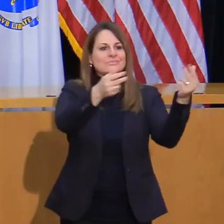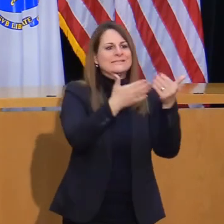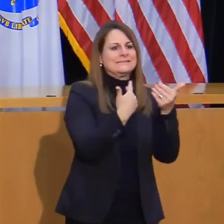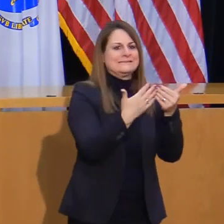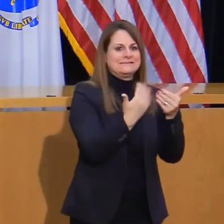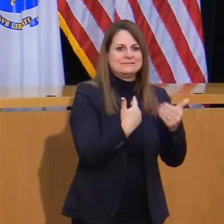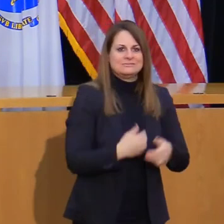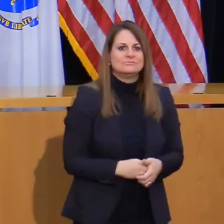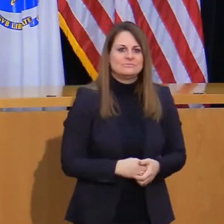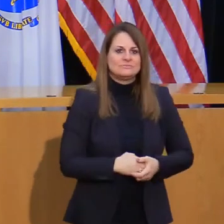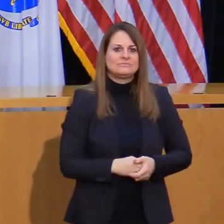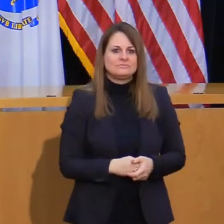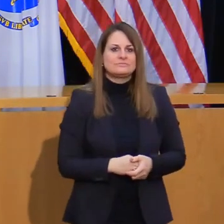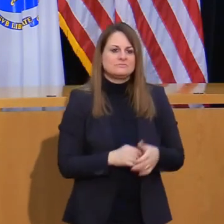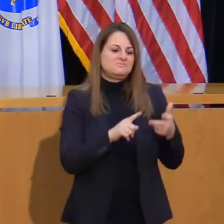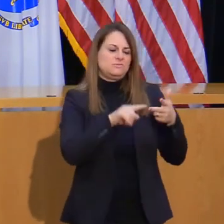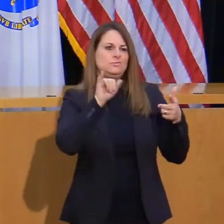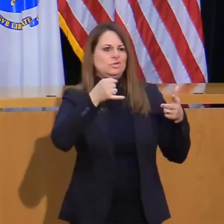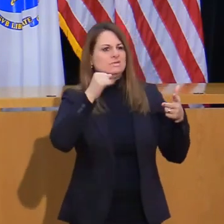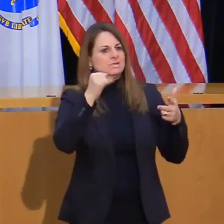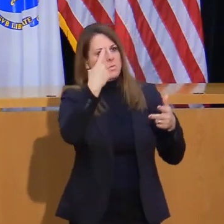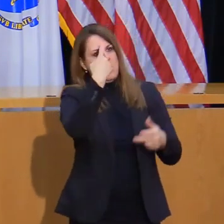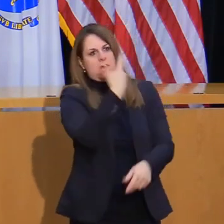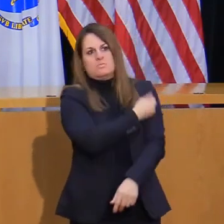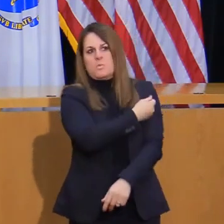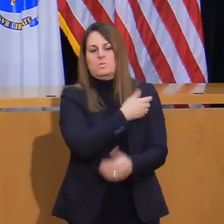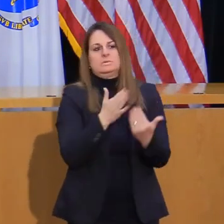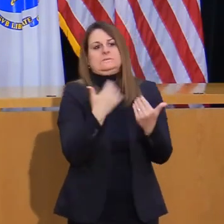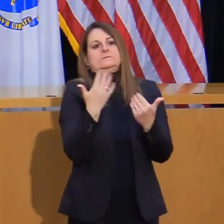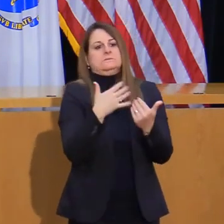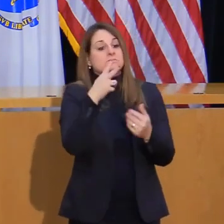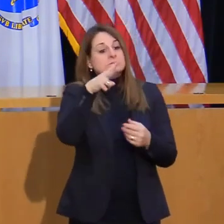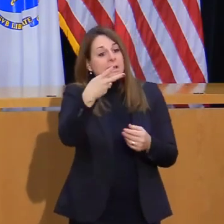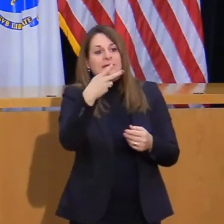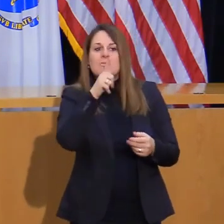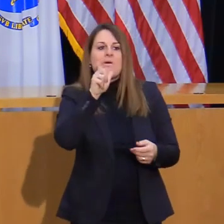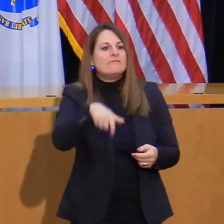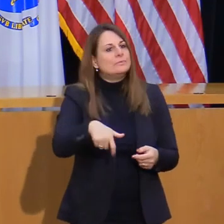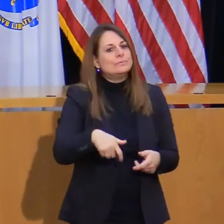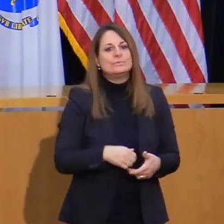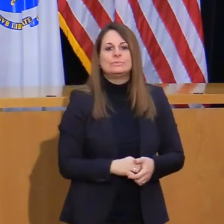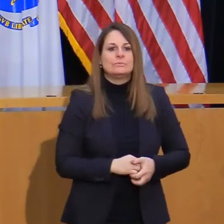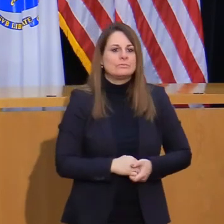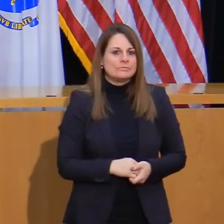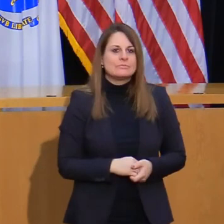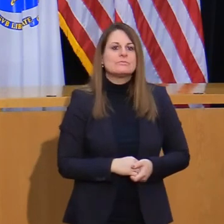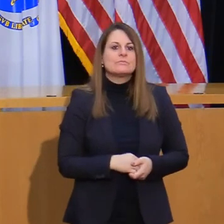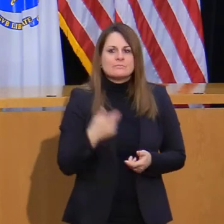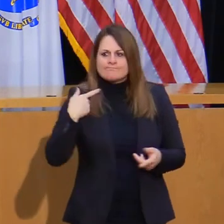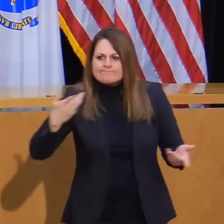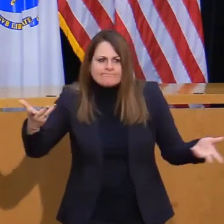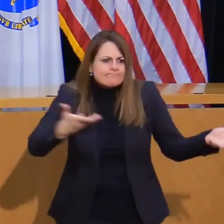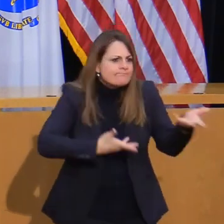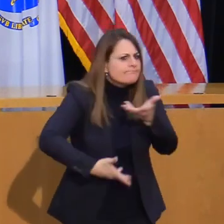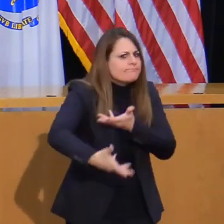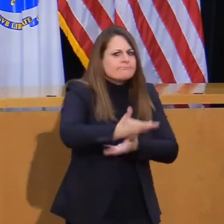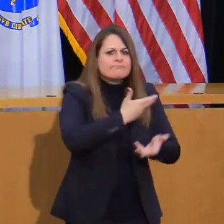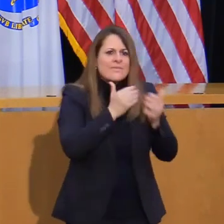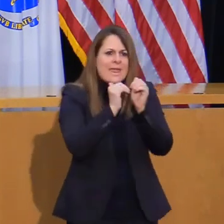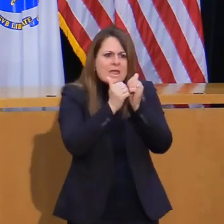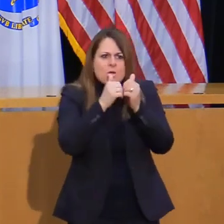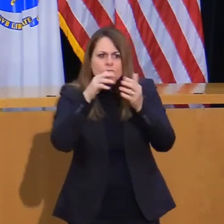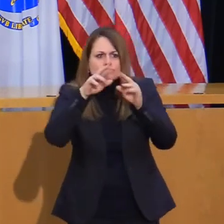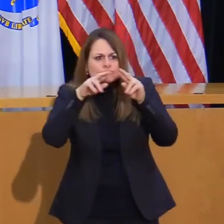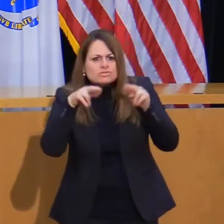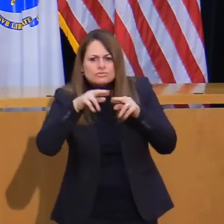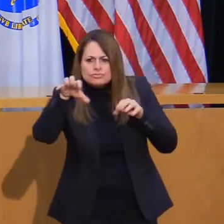must continue to work closely and collaboratively, local boards of health, healthcare providers, community health centers, and the